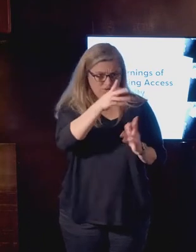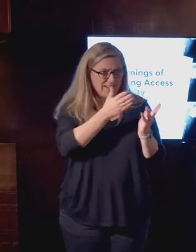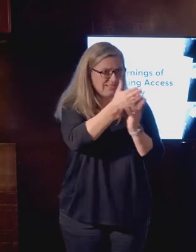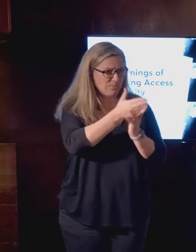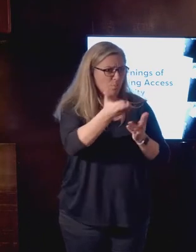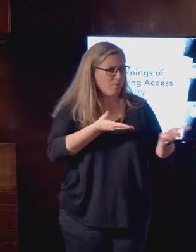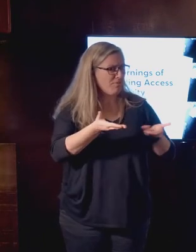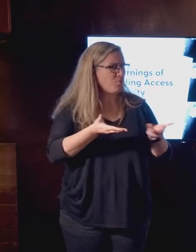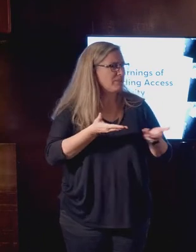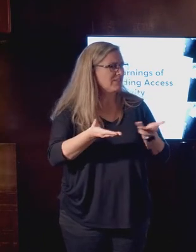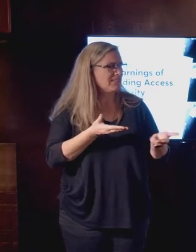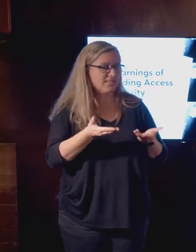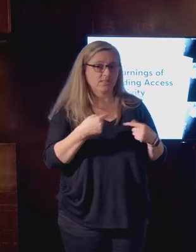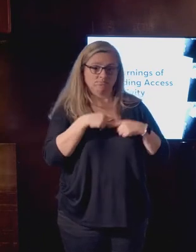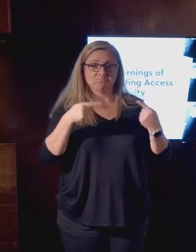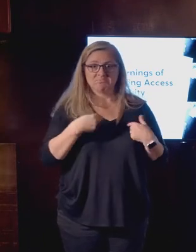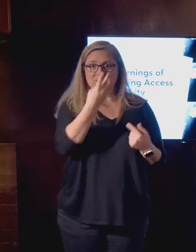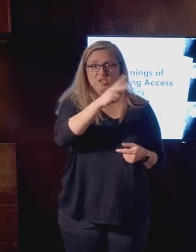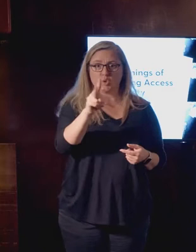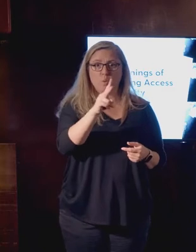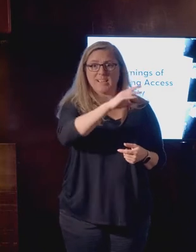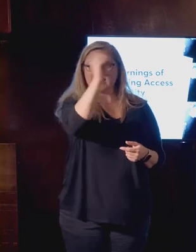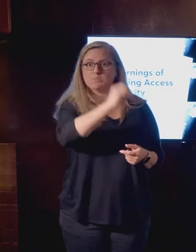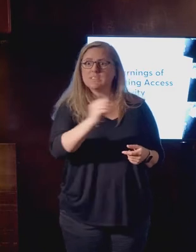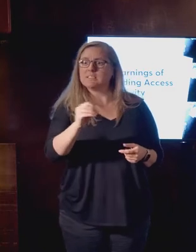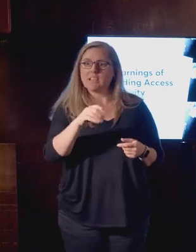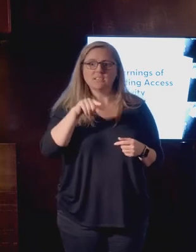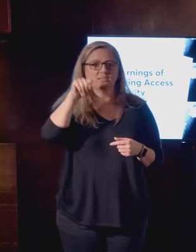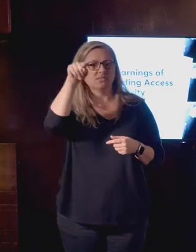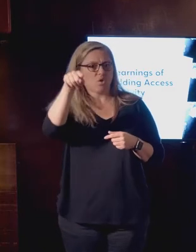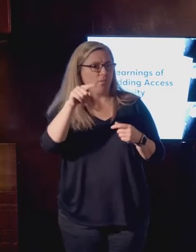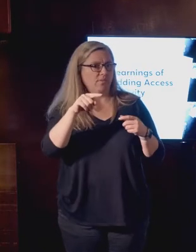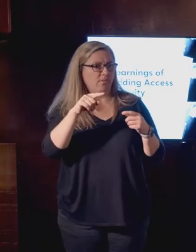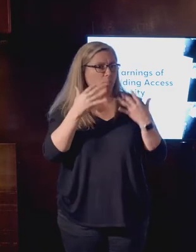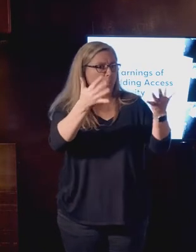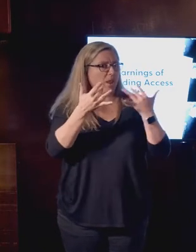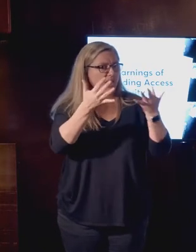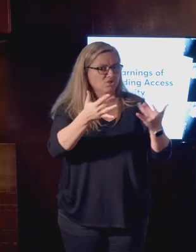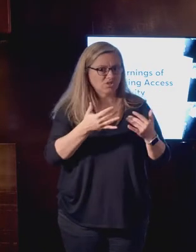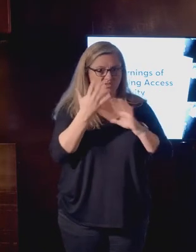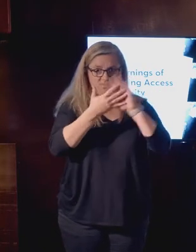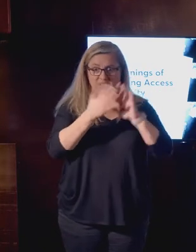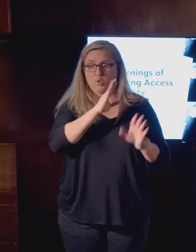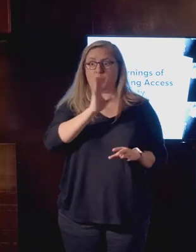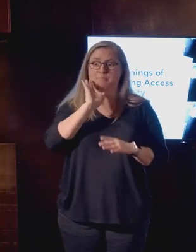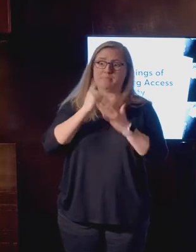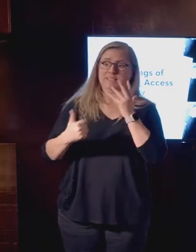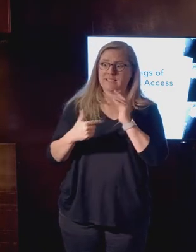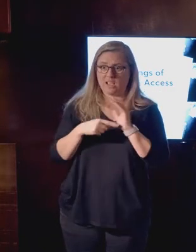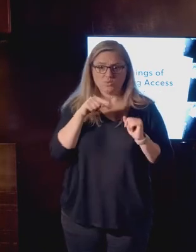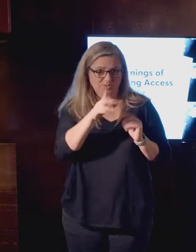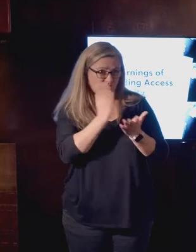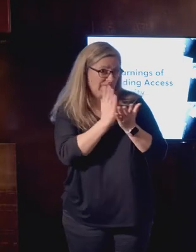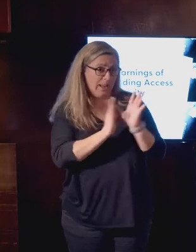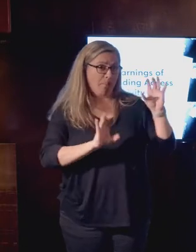as well, because obviously we're roughly 20% of the pie that you are missing out on. That means, you know, cash bums on seats kind